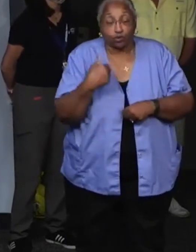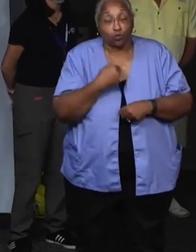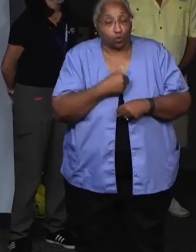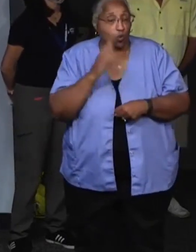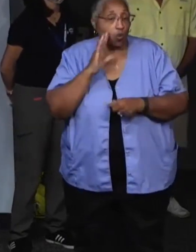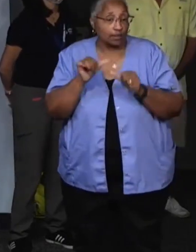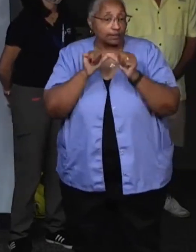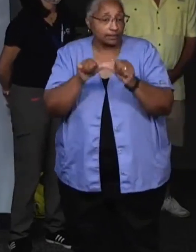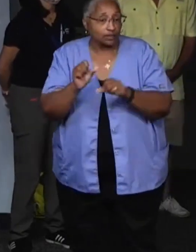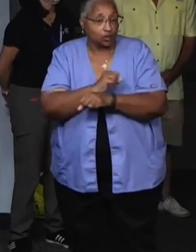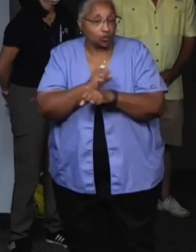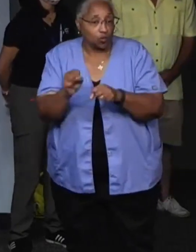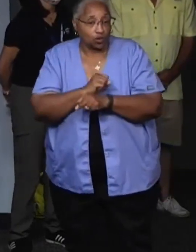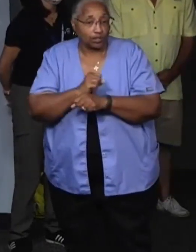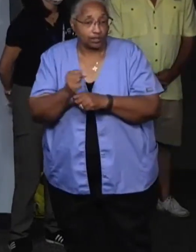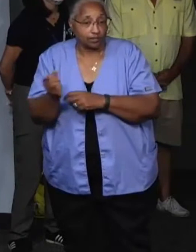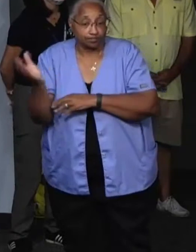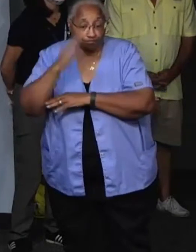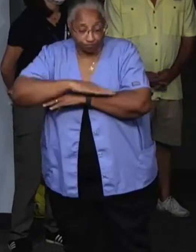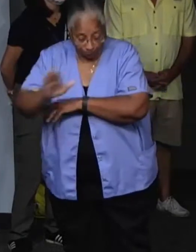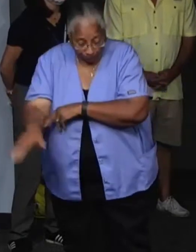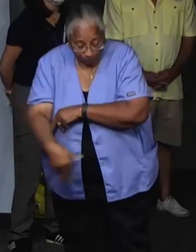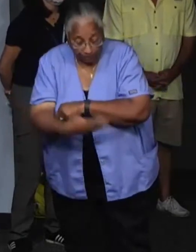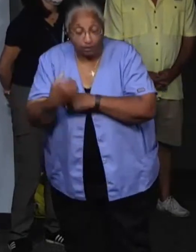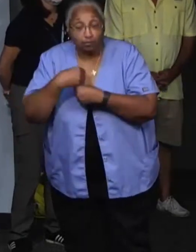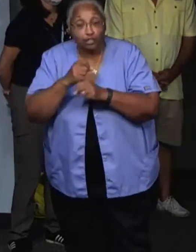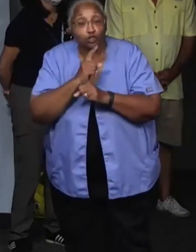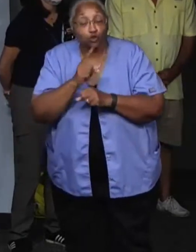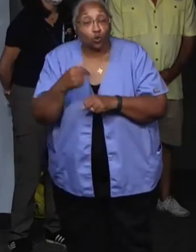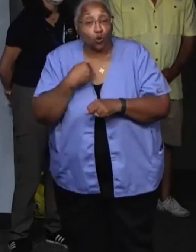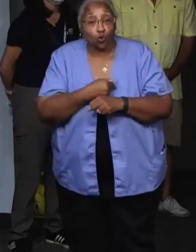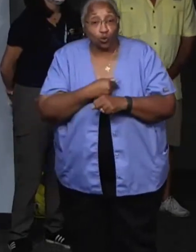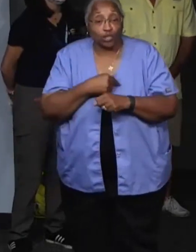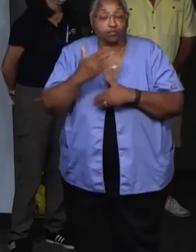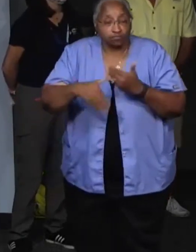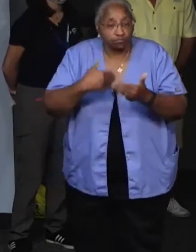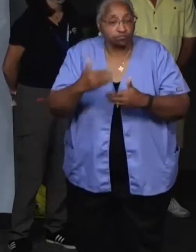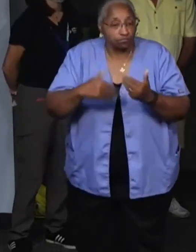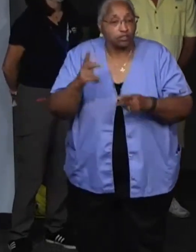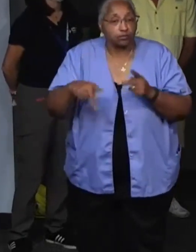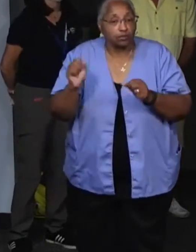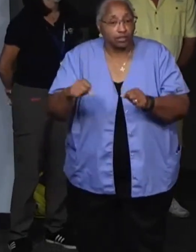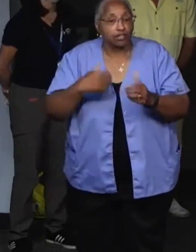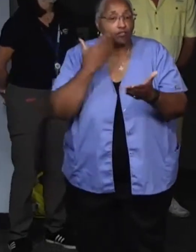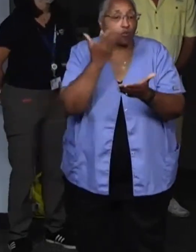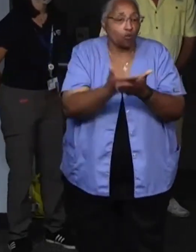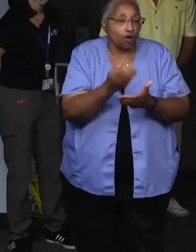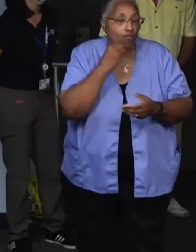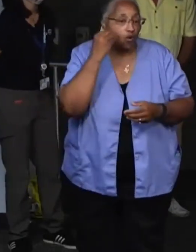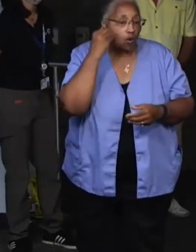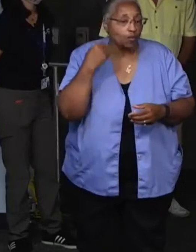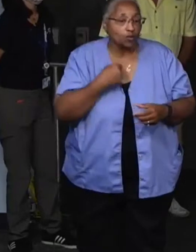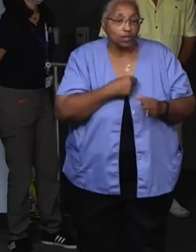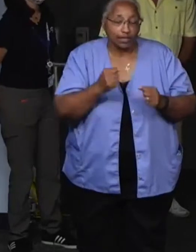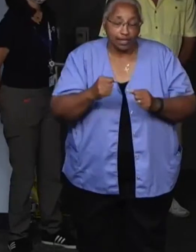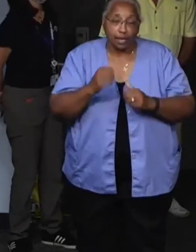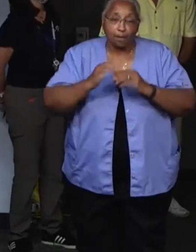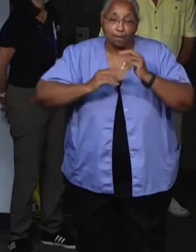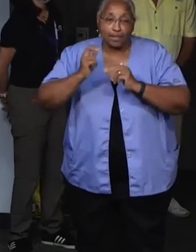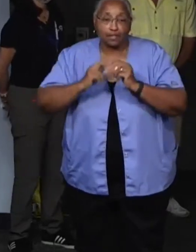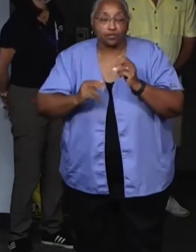continue working around the clock to assure that we get back on track and people can get to their homes and we can rebuild together.